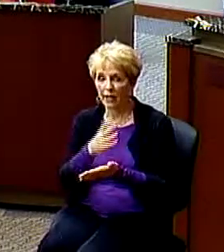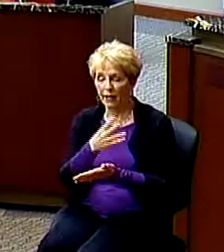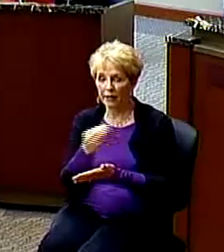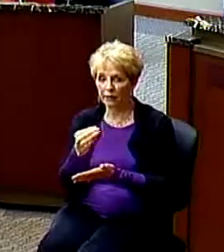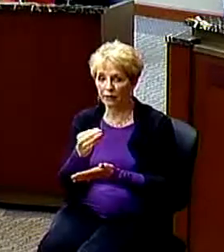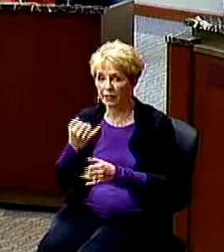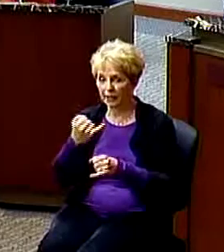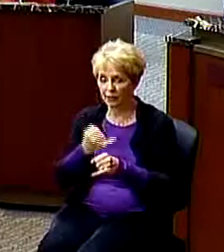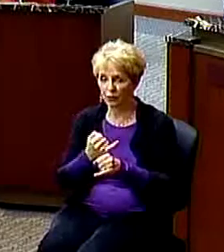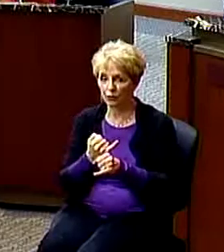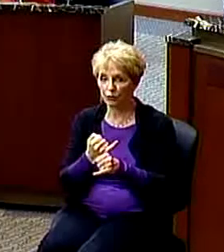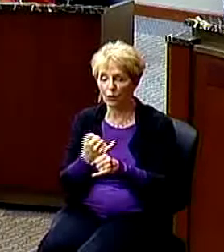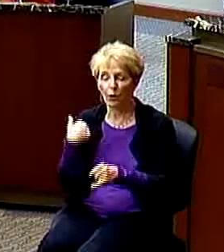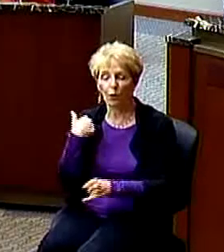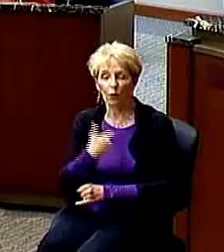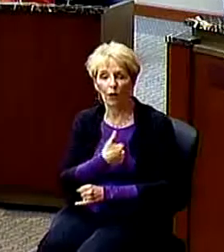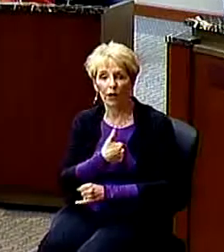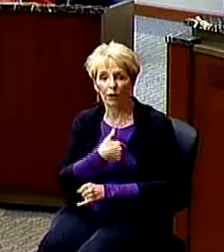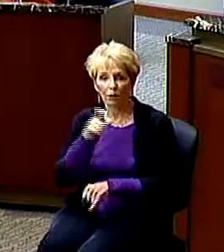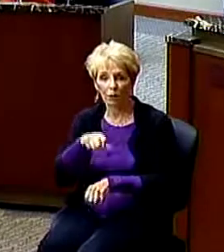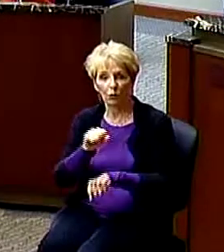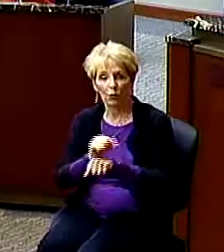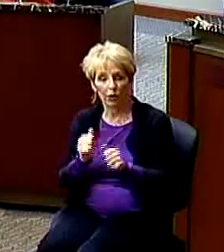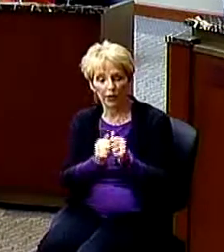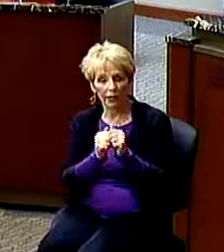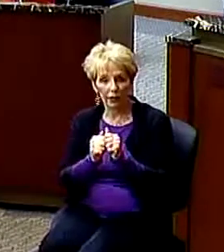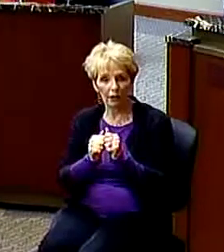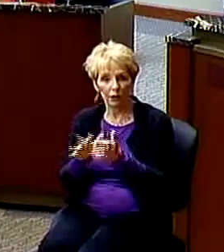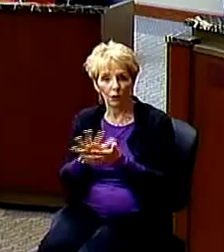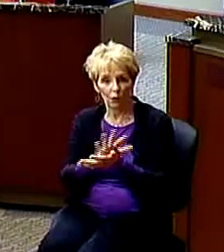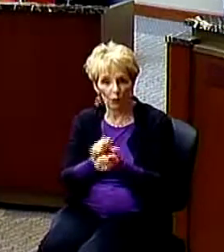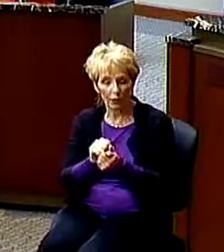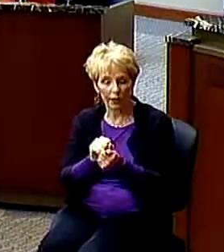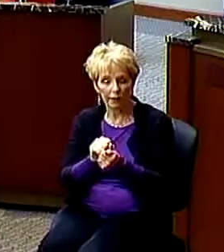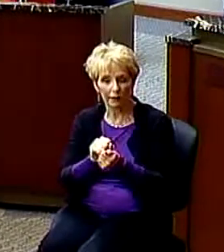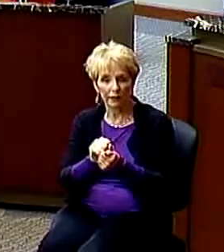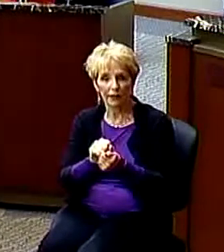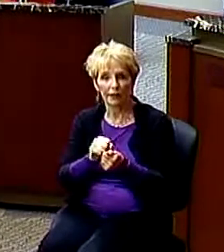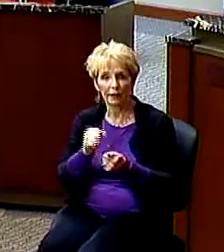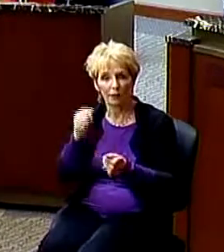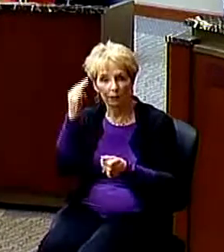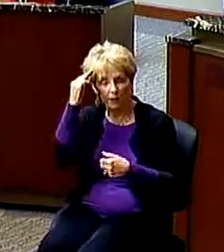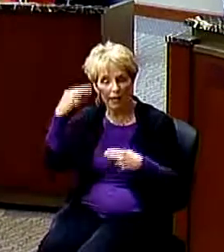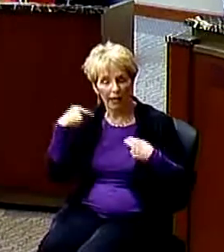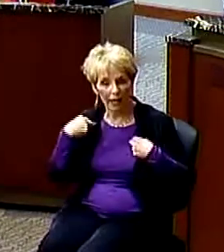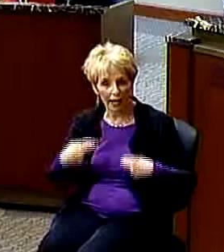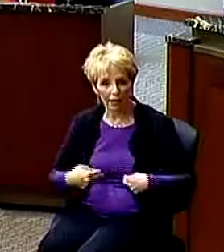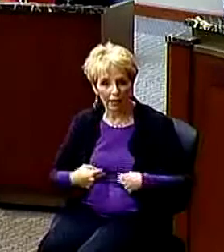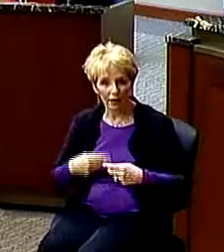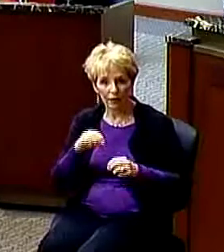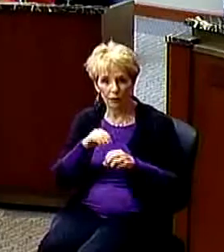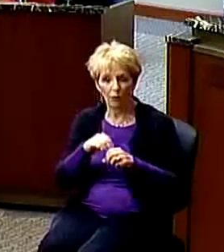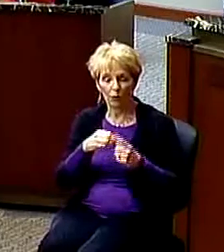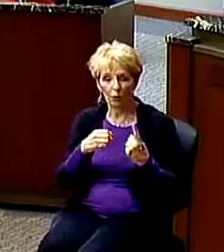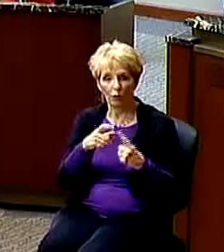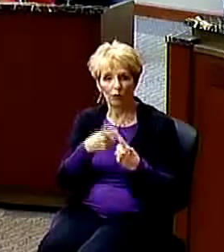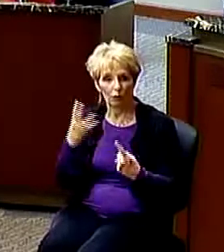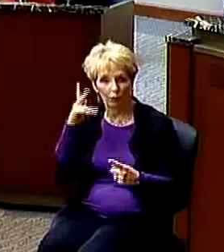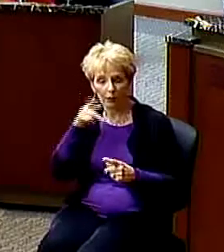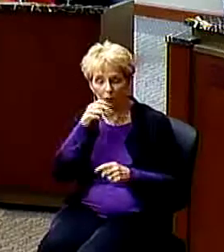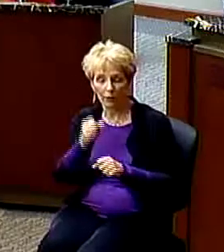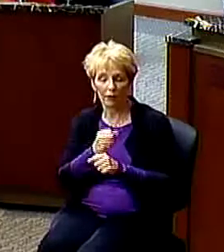and institutions. We all must work together to erase the stigma of mental health care that prevents one in four people from seeking